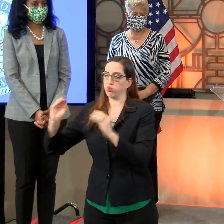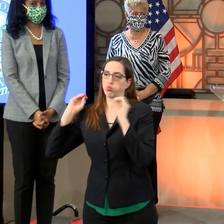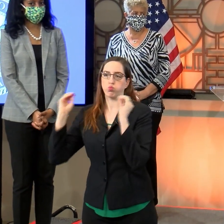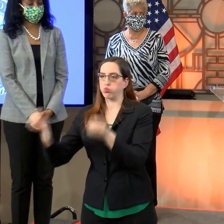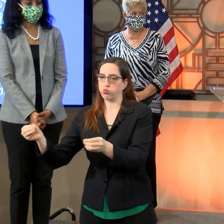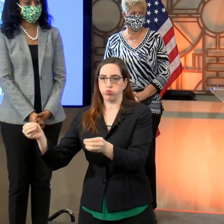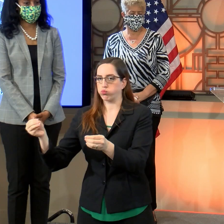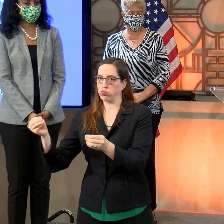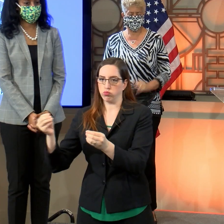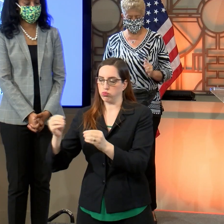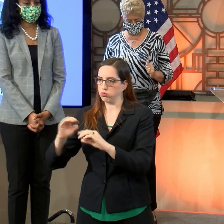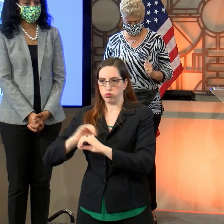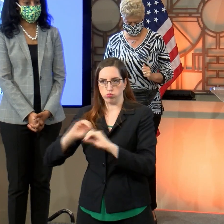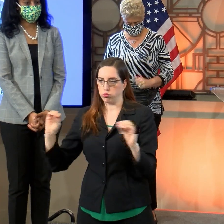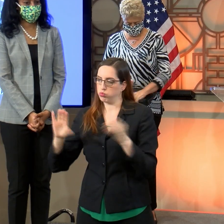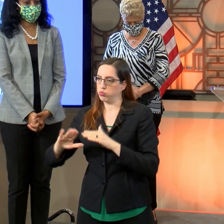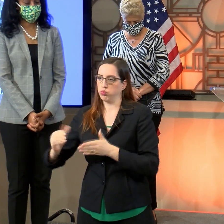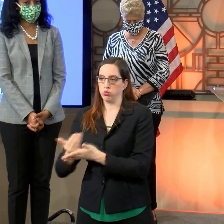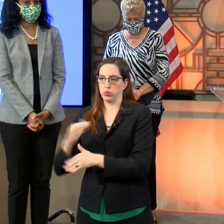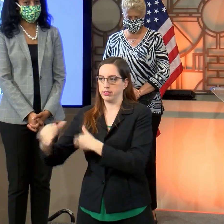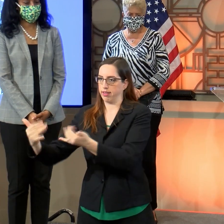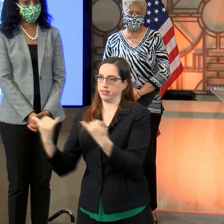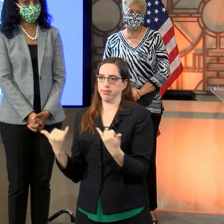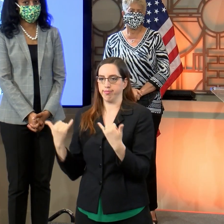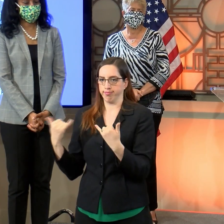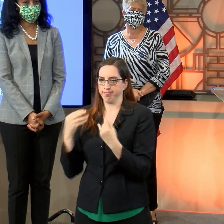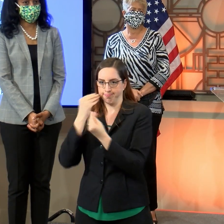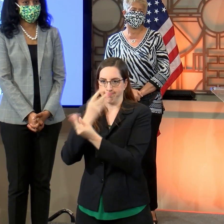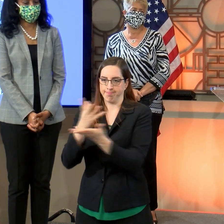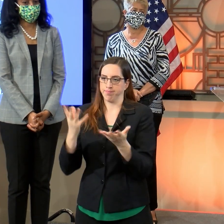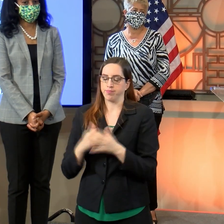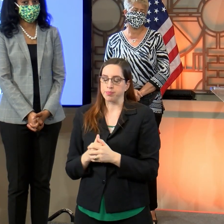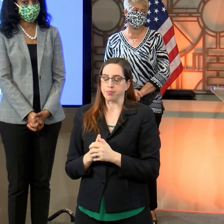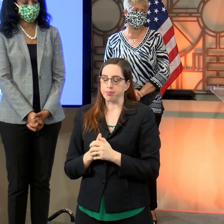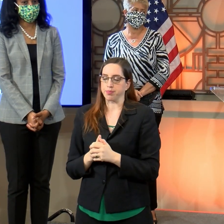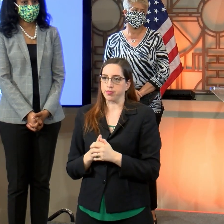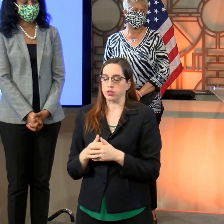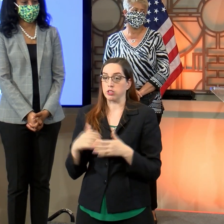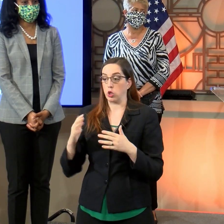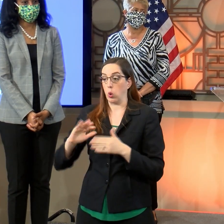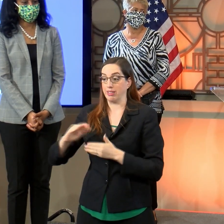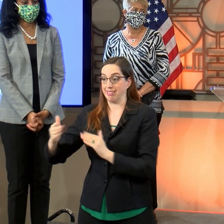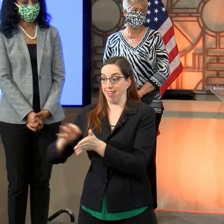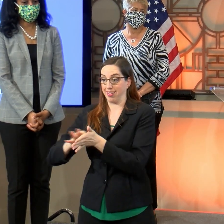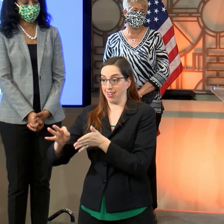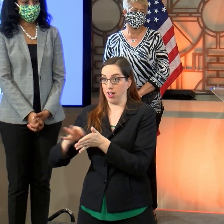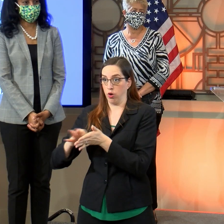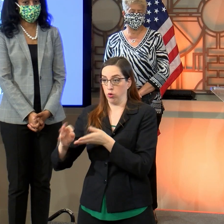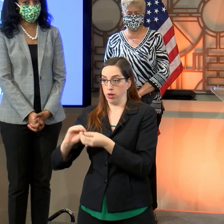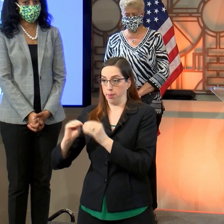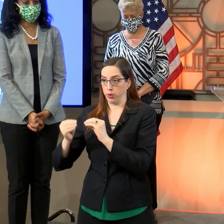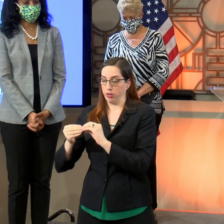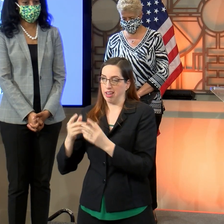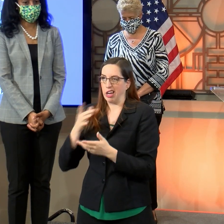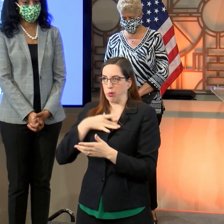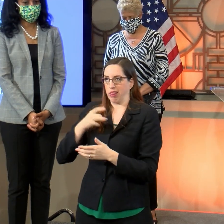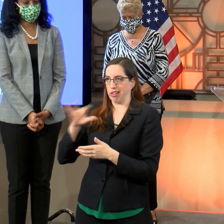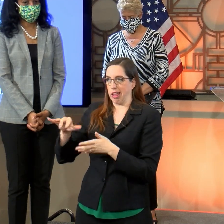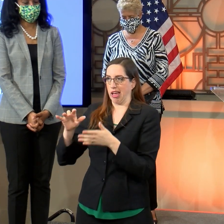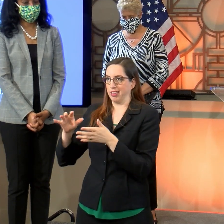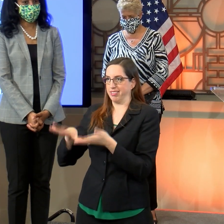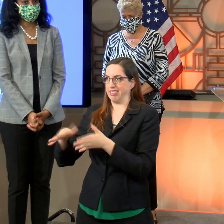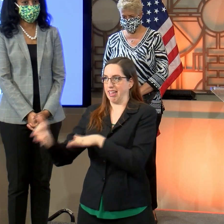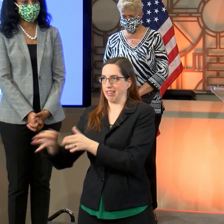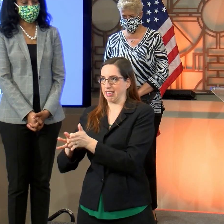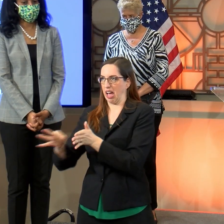being reported today, and that's so our death count. I don't necessarily like that phraseology, but